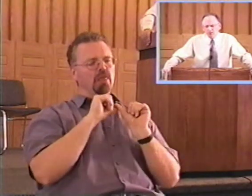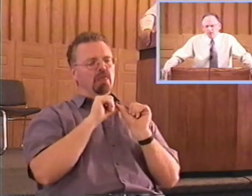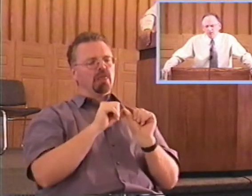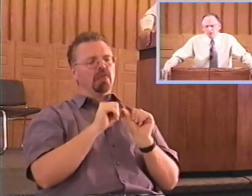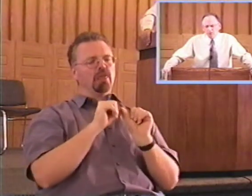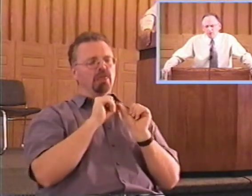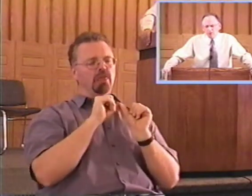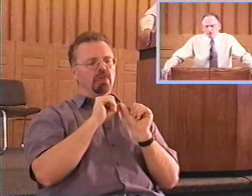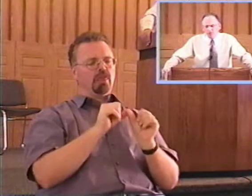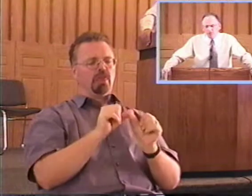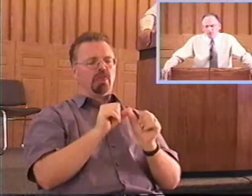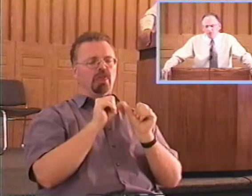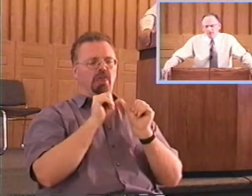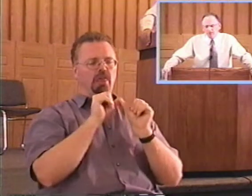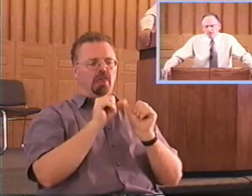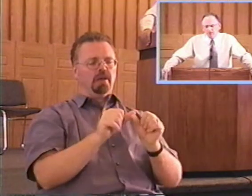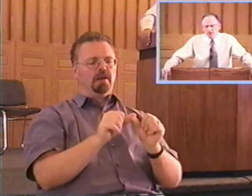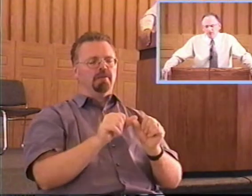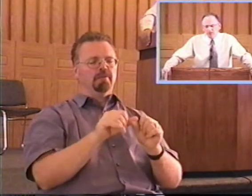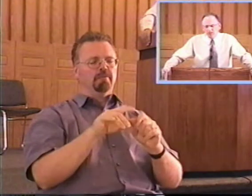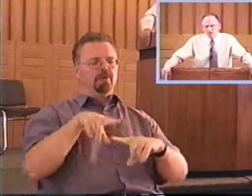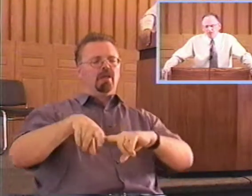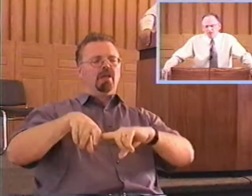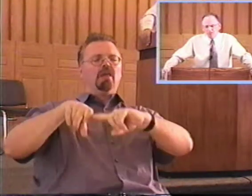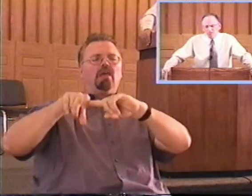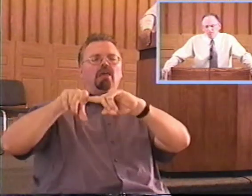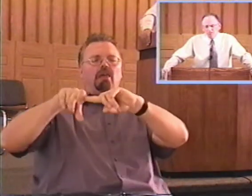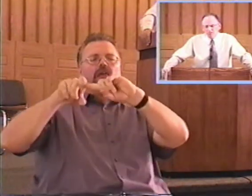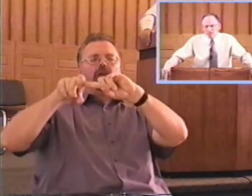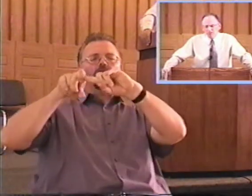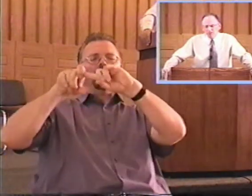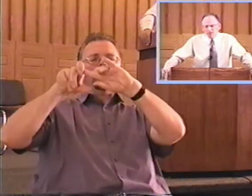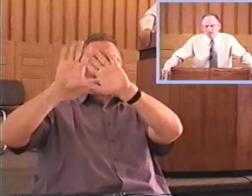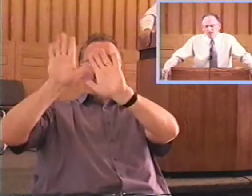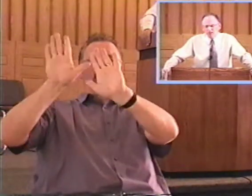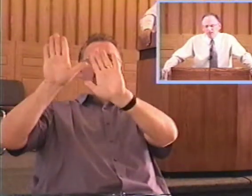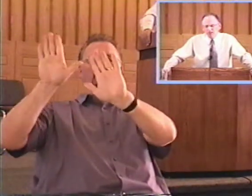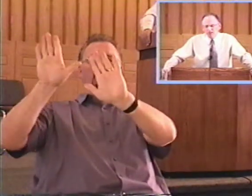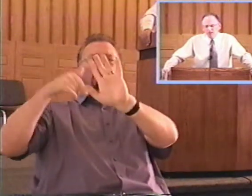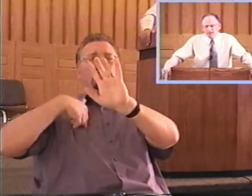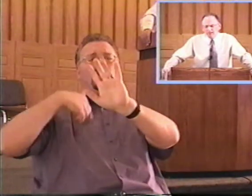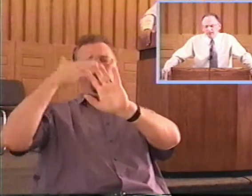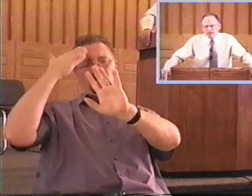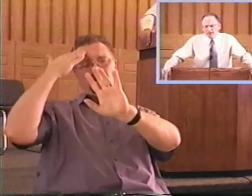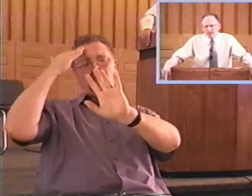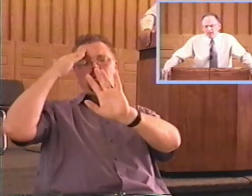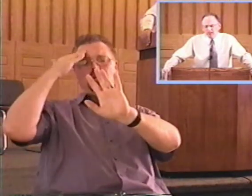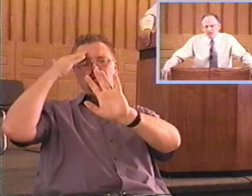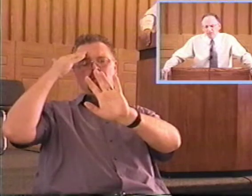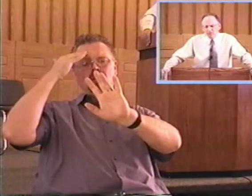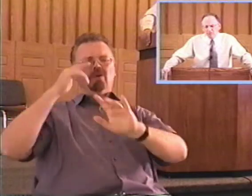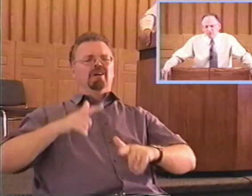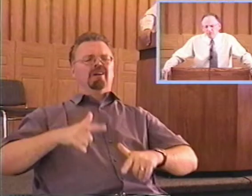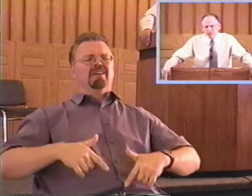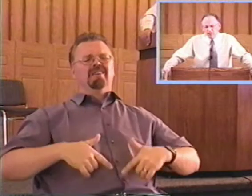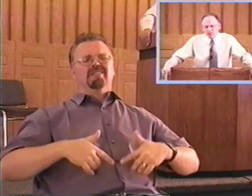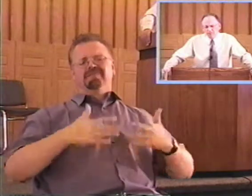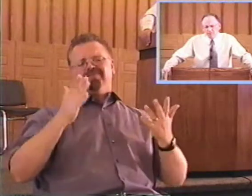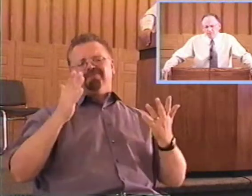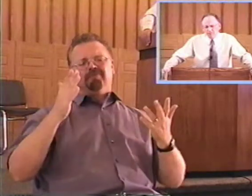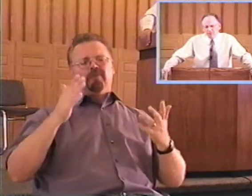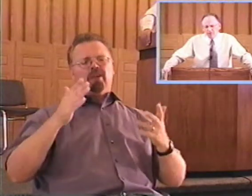consistently be putting you off. I know that they're living a